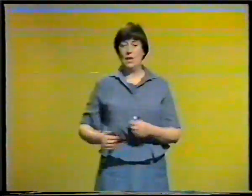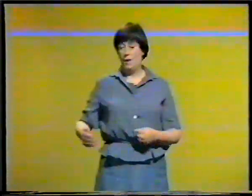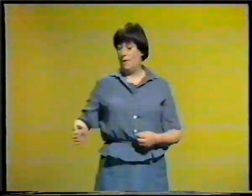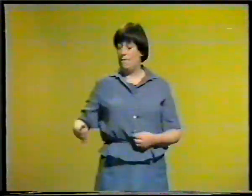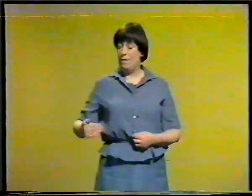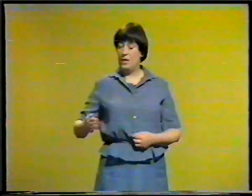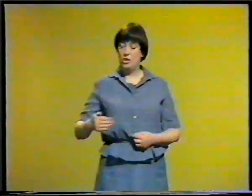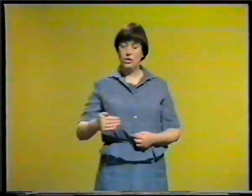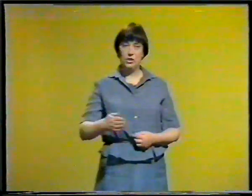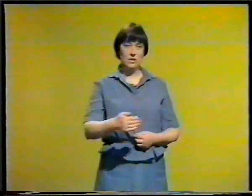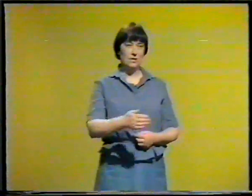Fish.